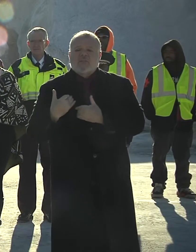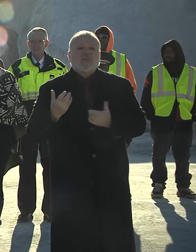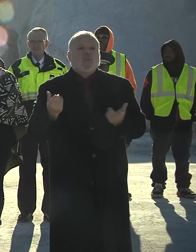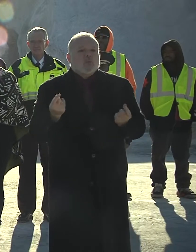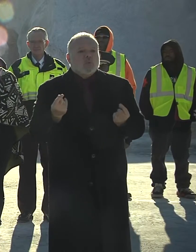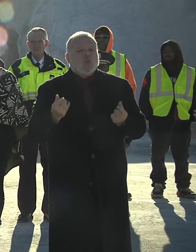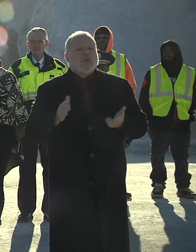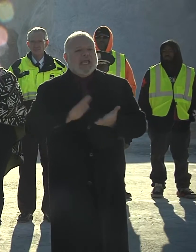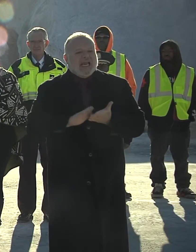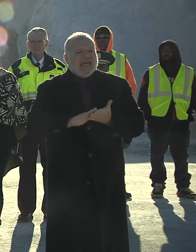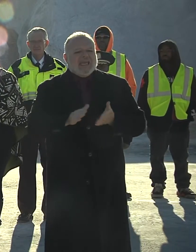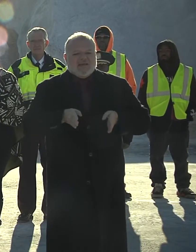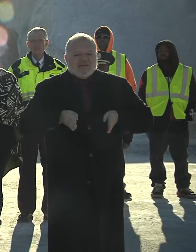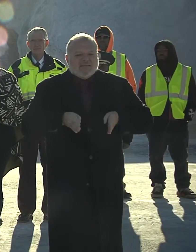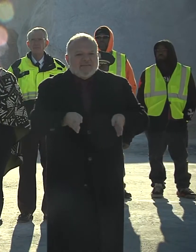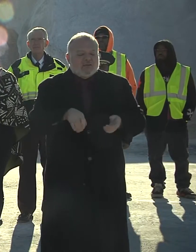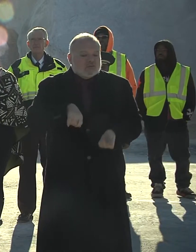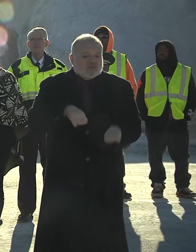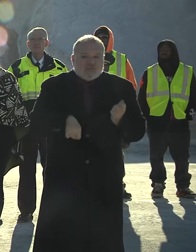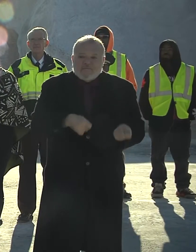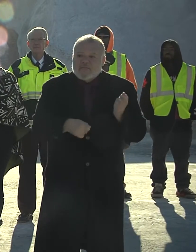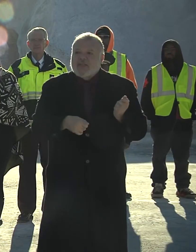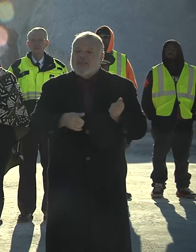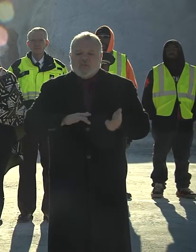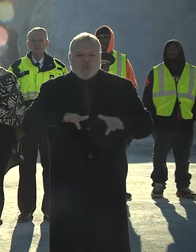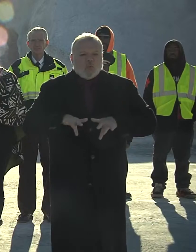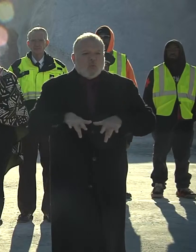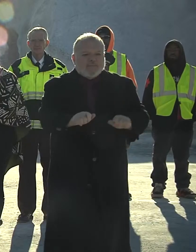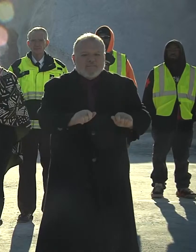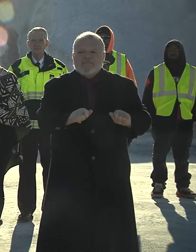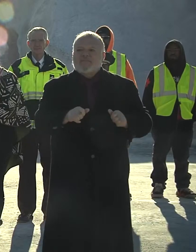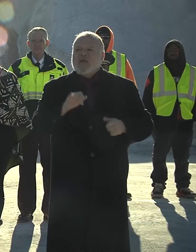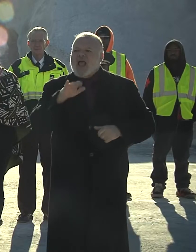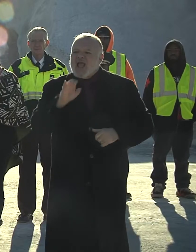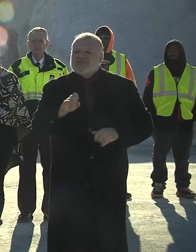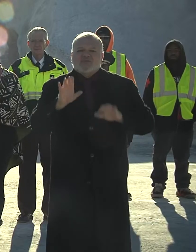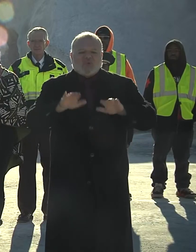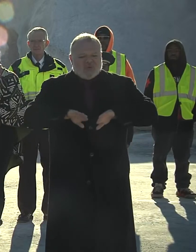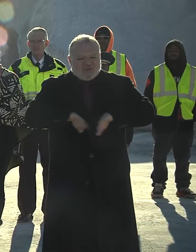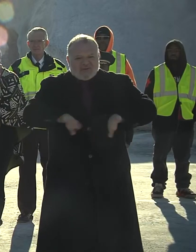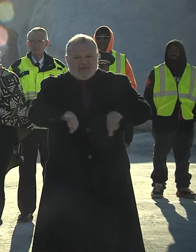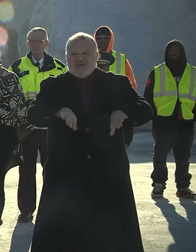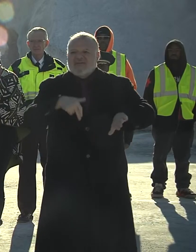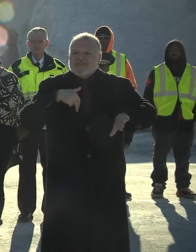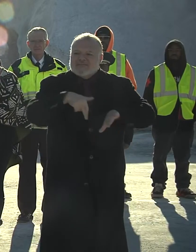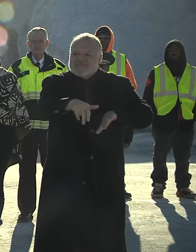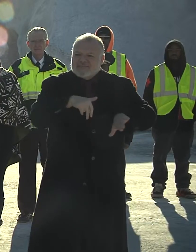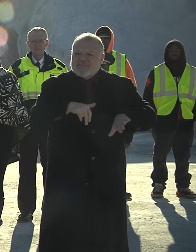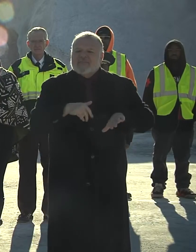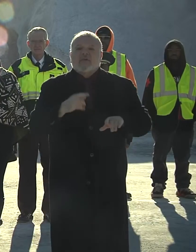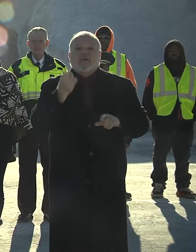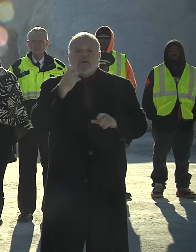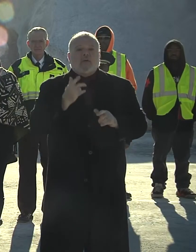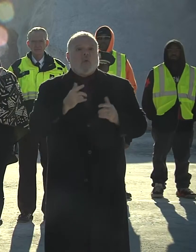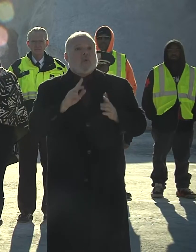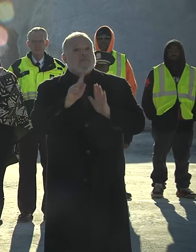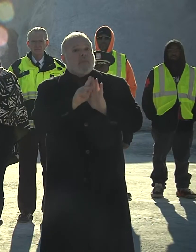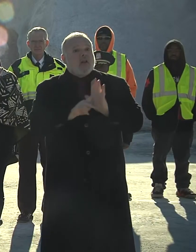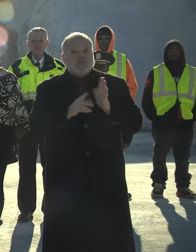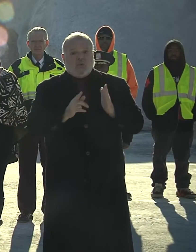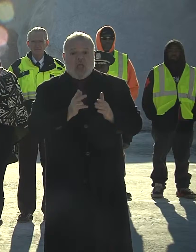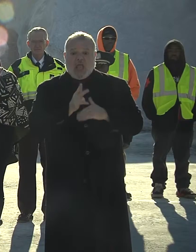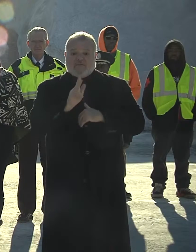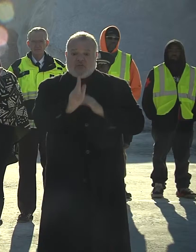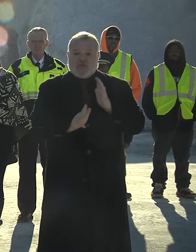their by their property within 3 hours after snowfall ends, or 3 hours of sunrise if it snowed overnight. And as a reminder,